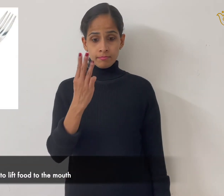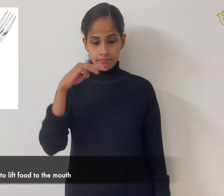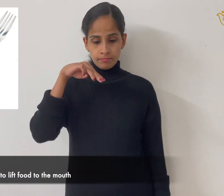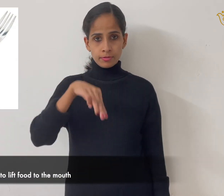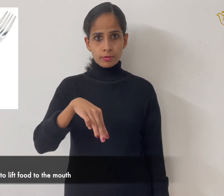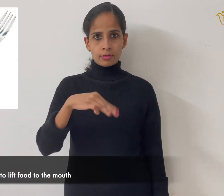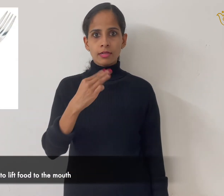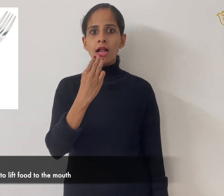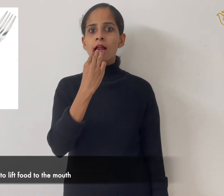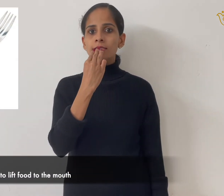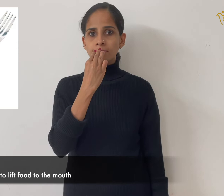Fork.